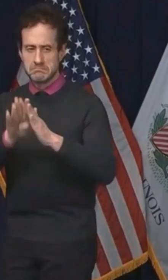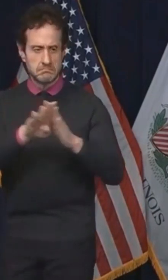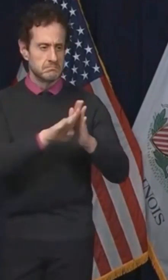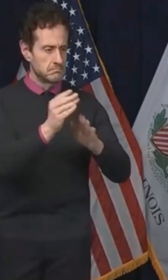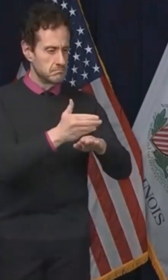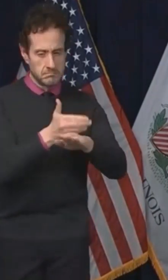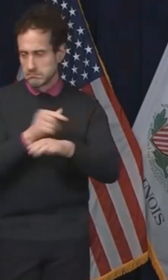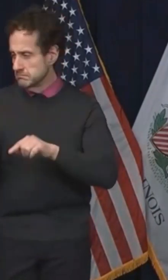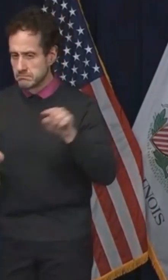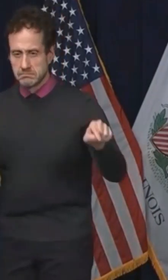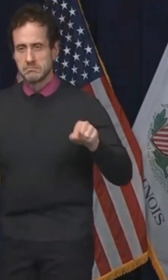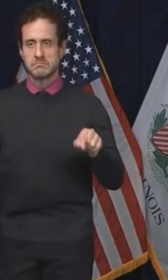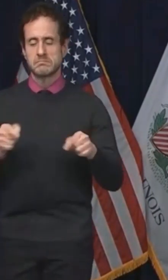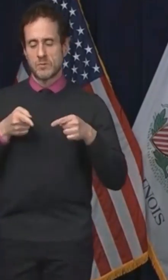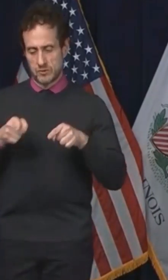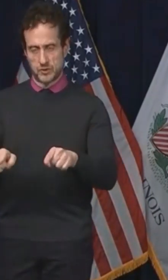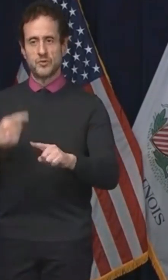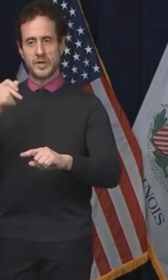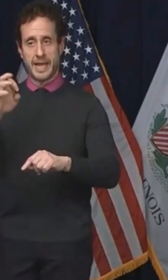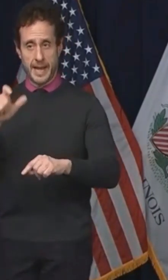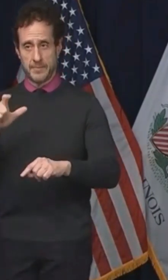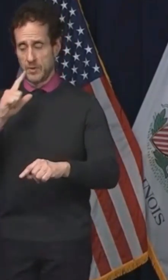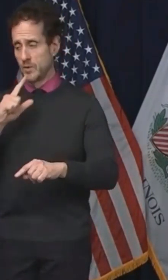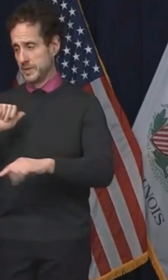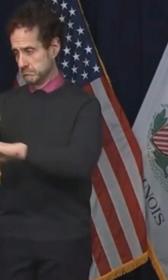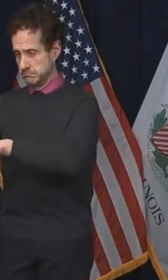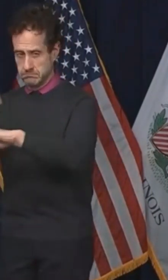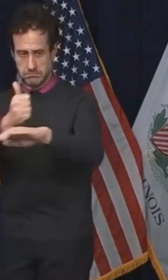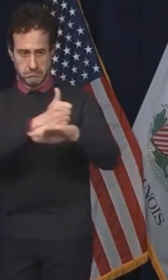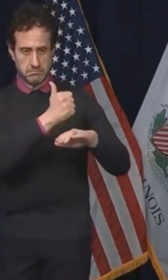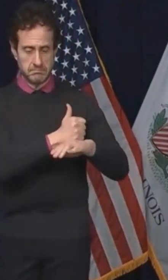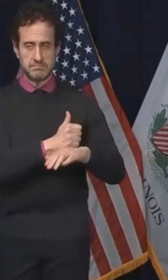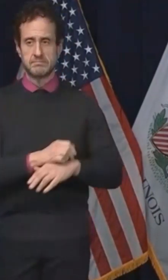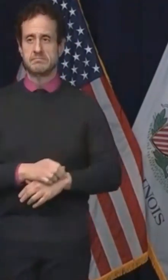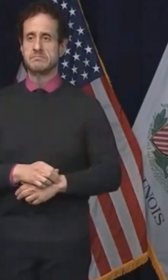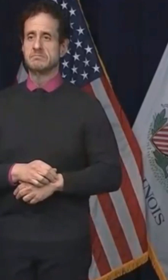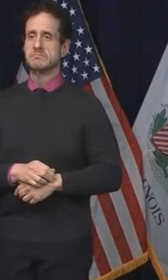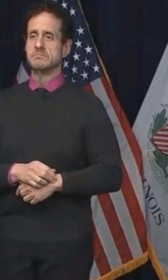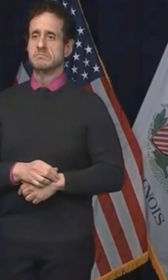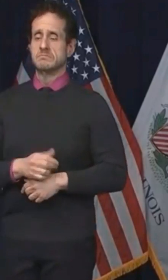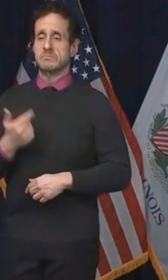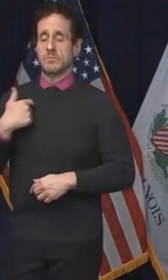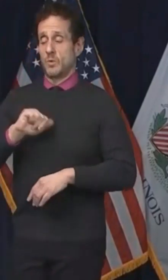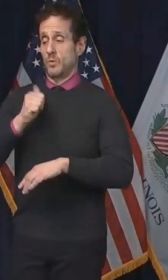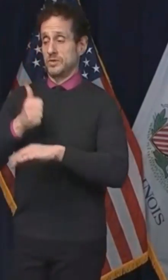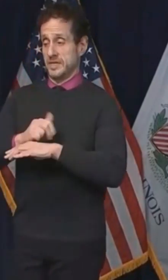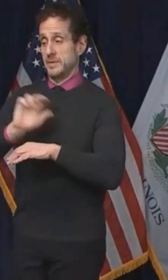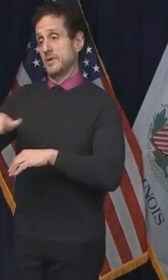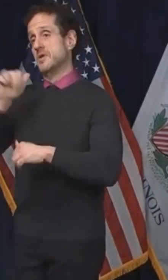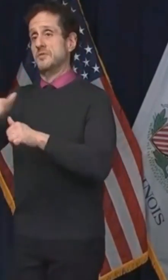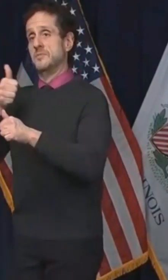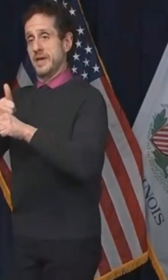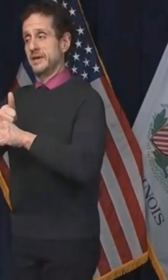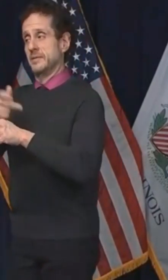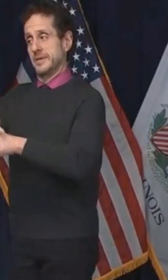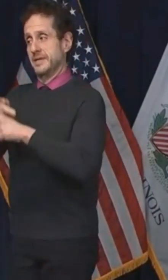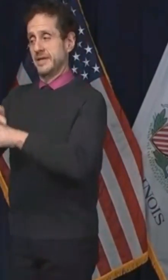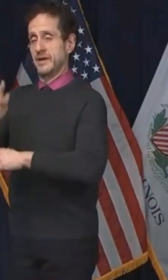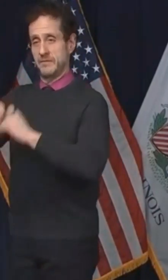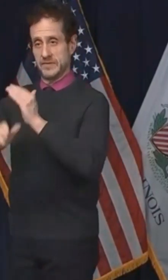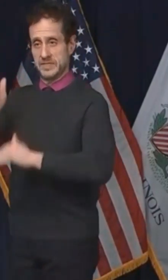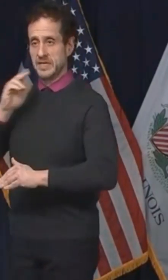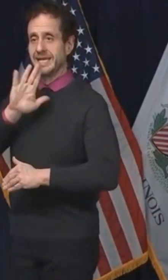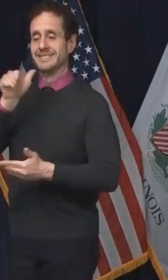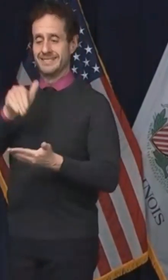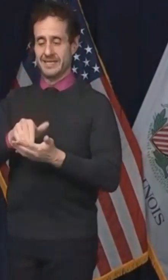April. We're also finalizing the necessary steps to stand up an alternate care facility in